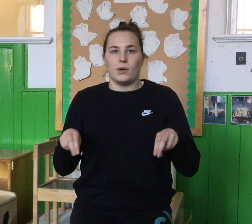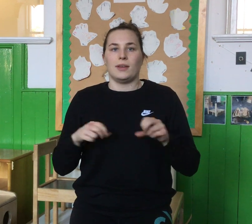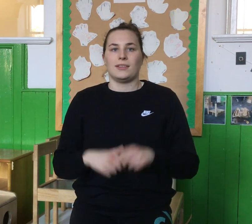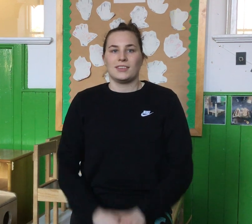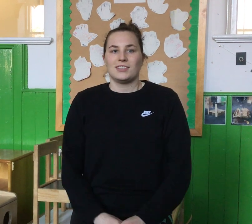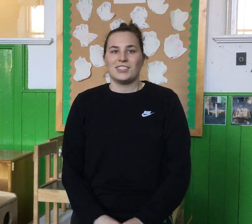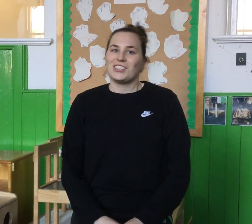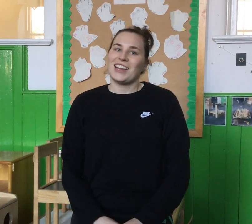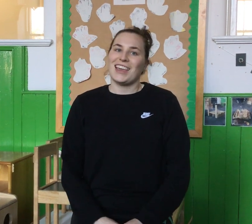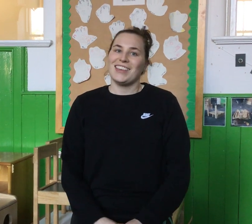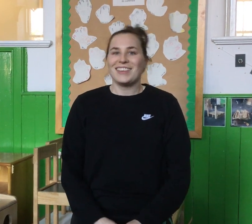Shinné!